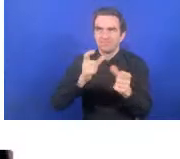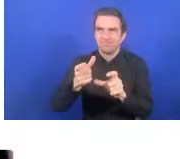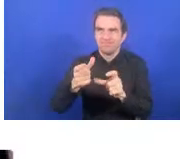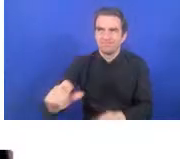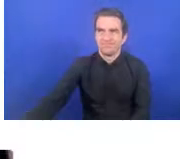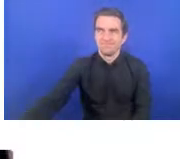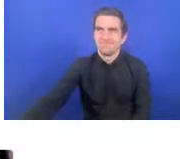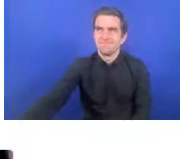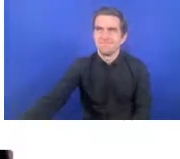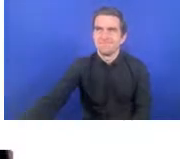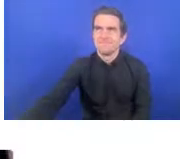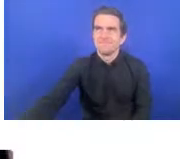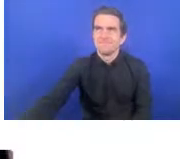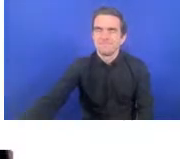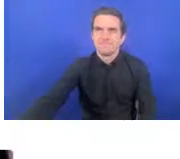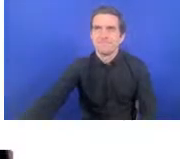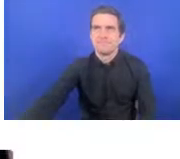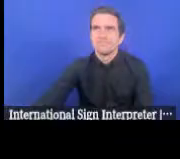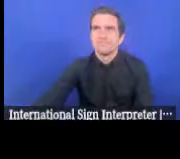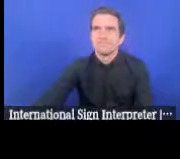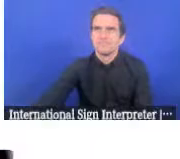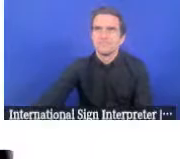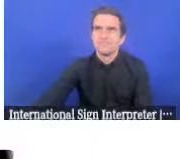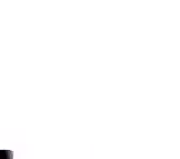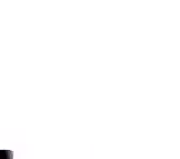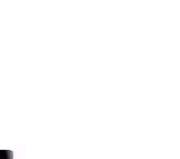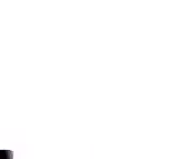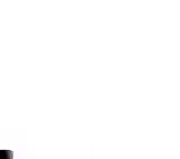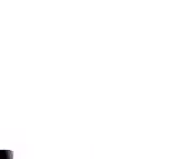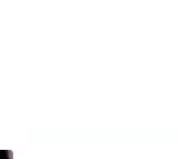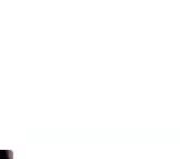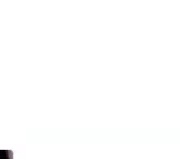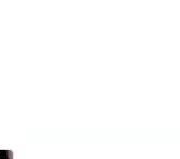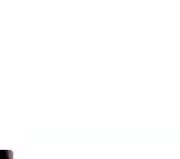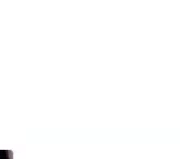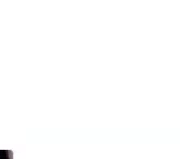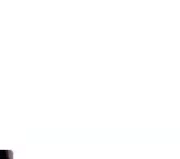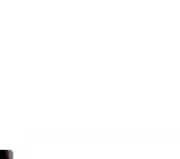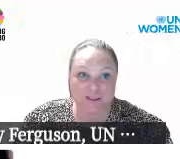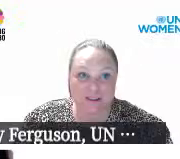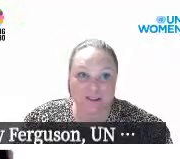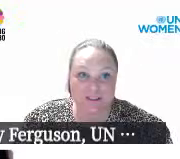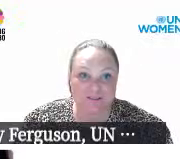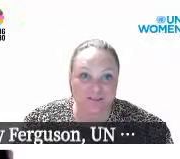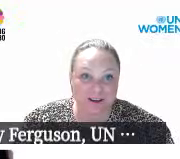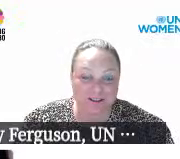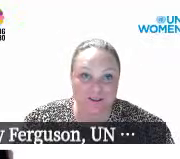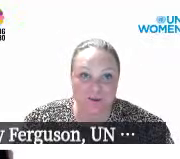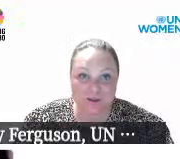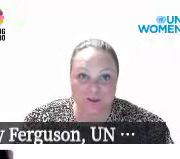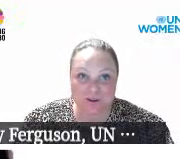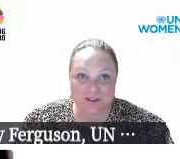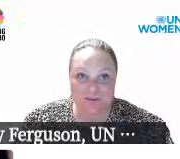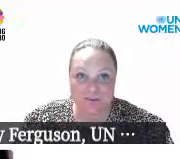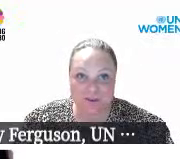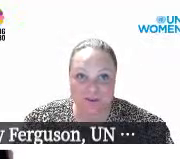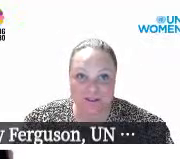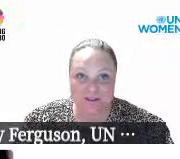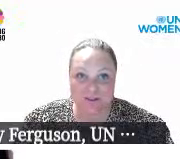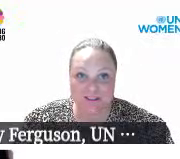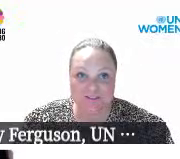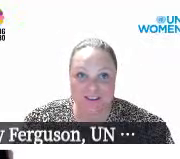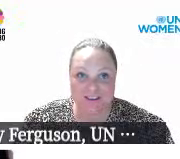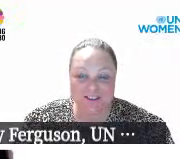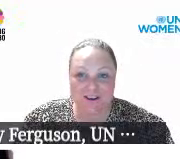Thank you. It's great to have that such a reinforcing introduction from the Executive Director UN Tourism,